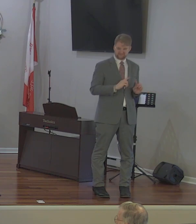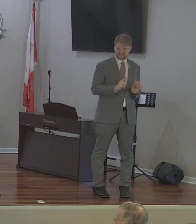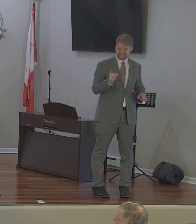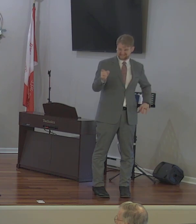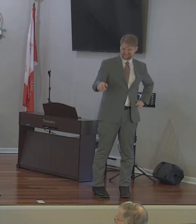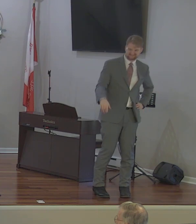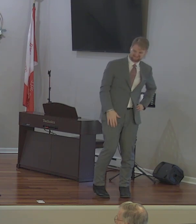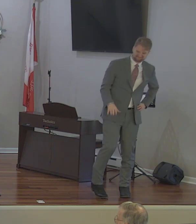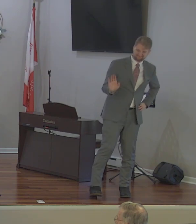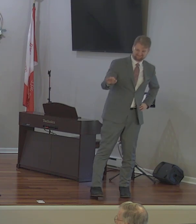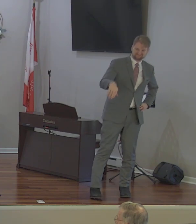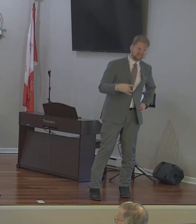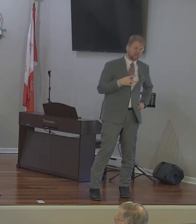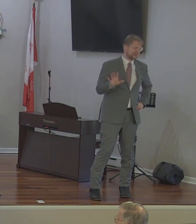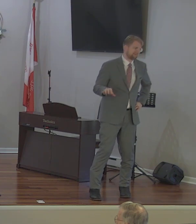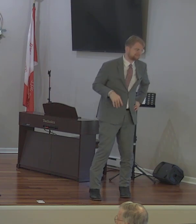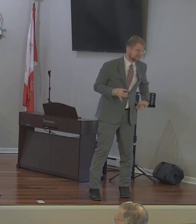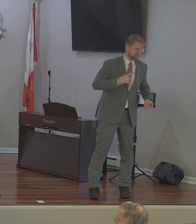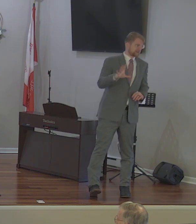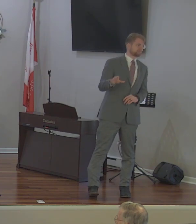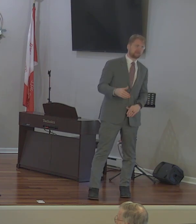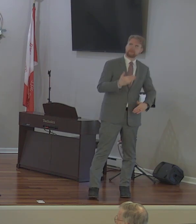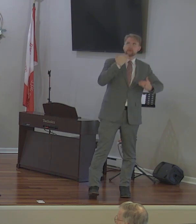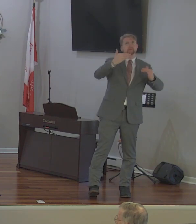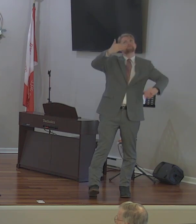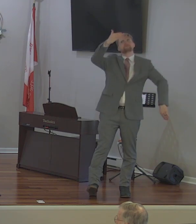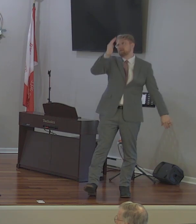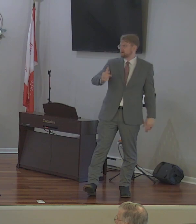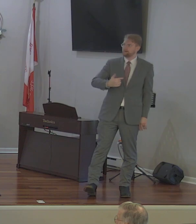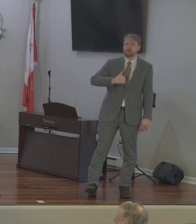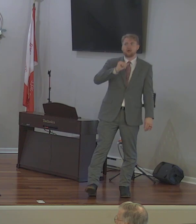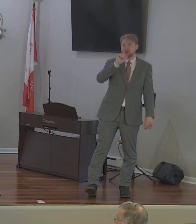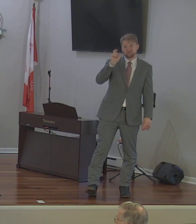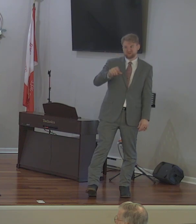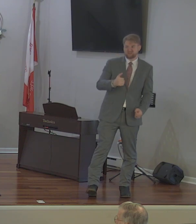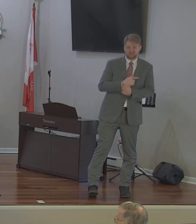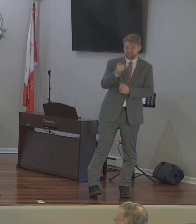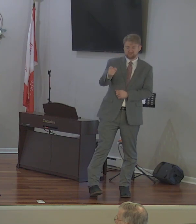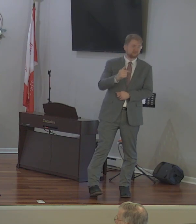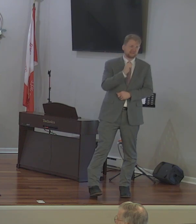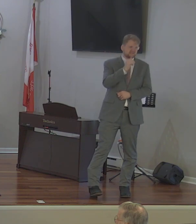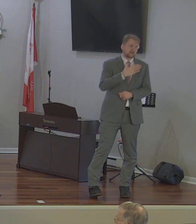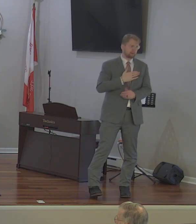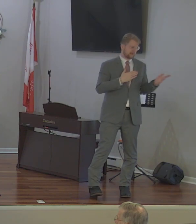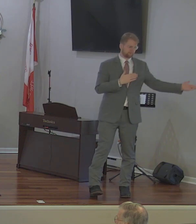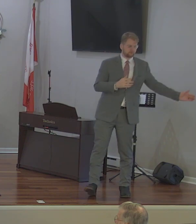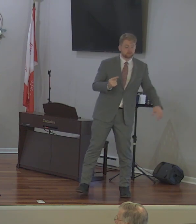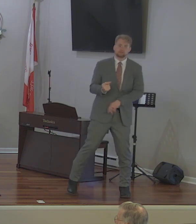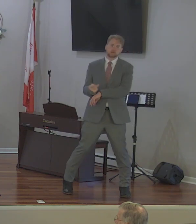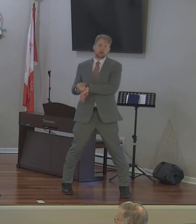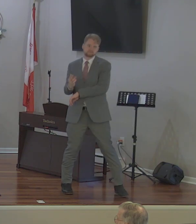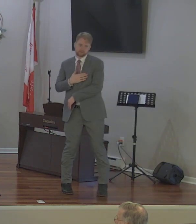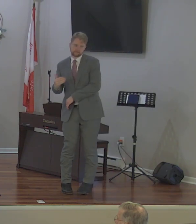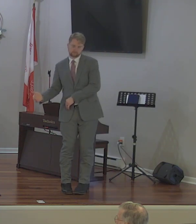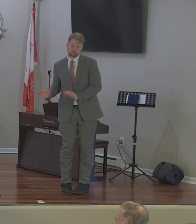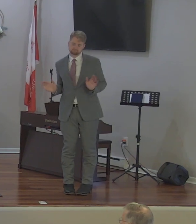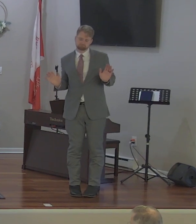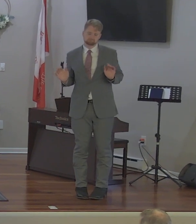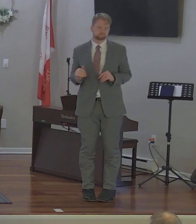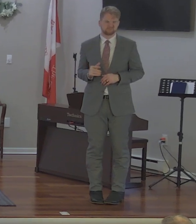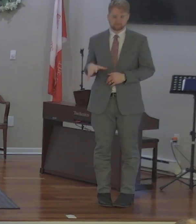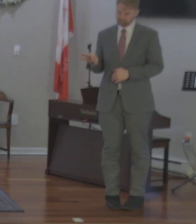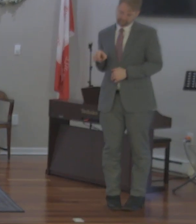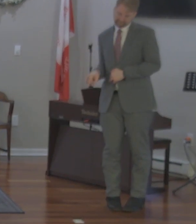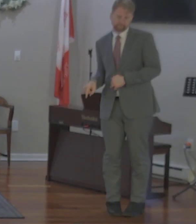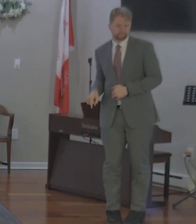fill it in. Thank God I don't have to love him because he's not my neighbor. He's my neighbor. Luke chapter 10, Jesus